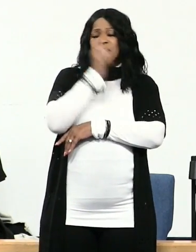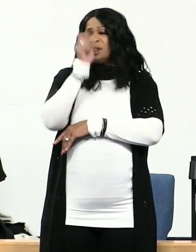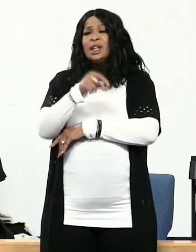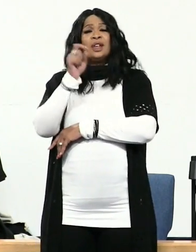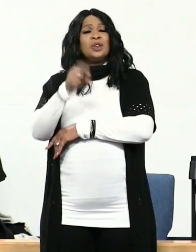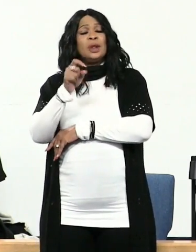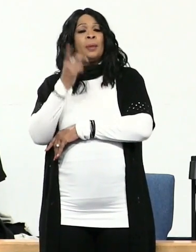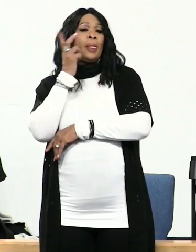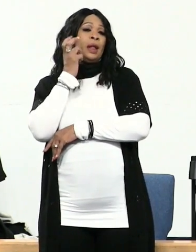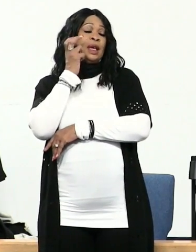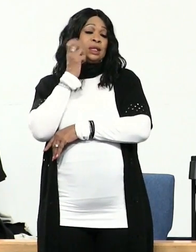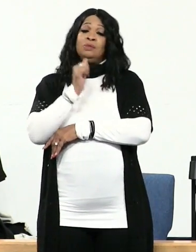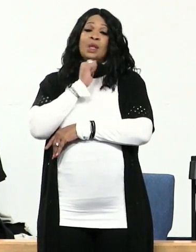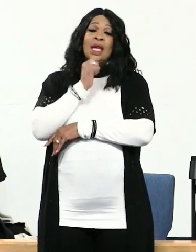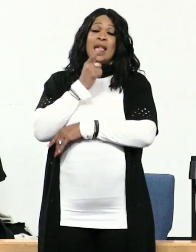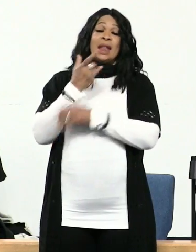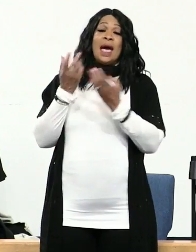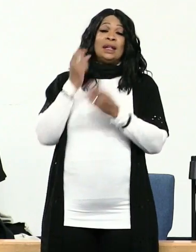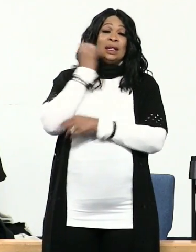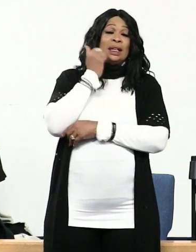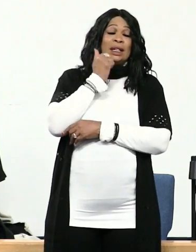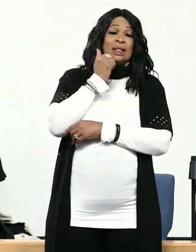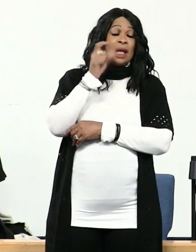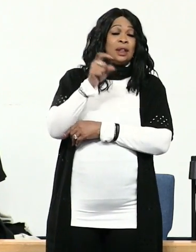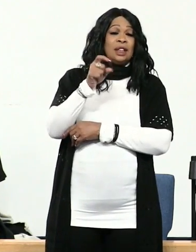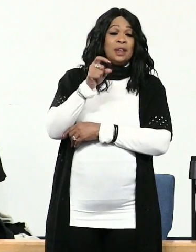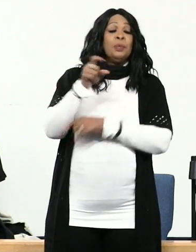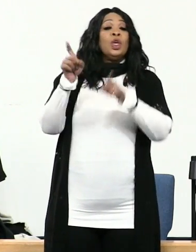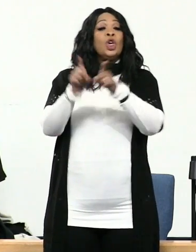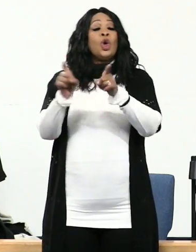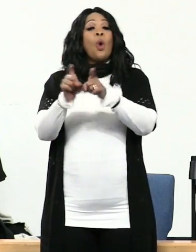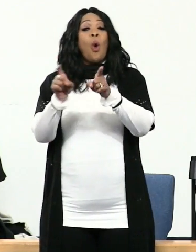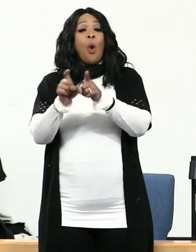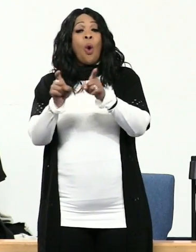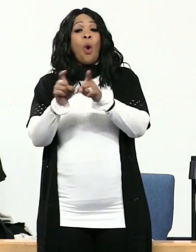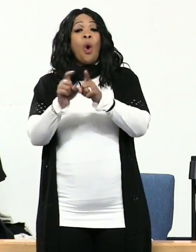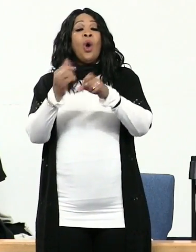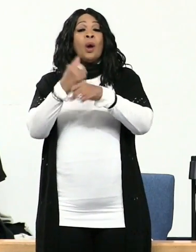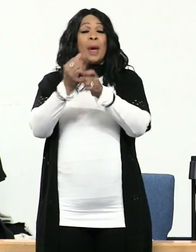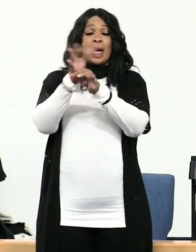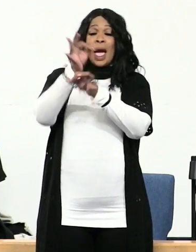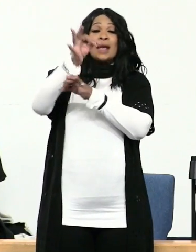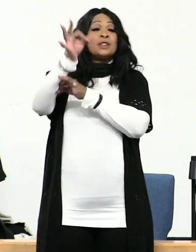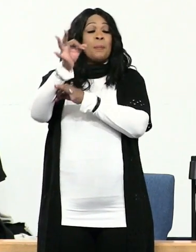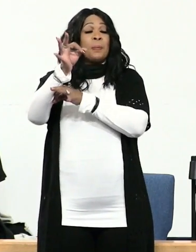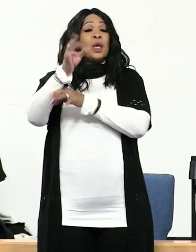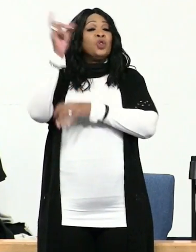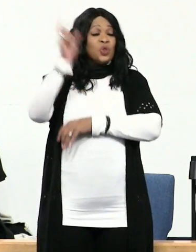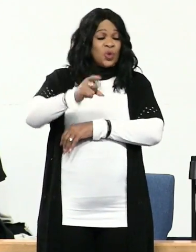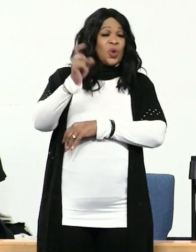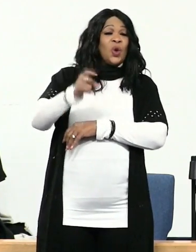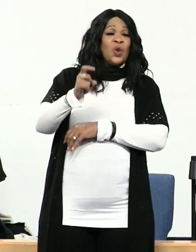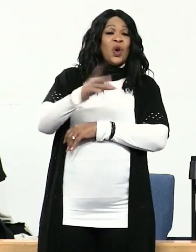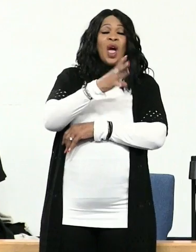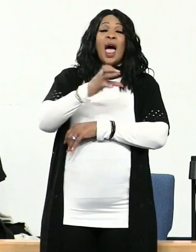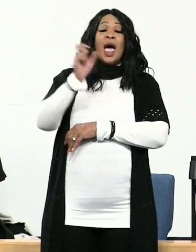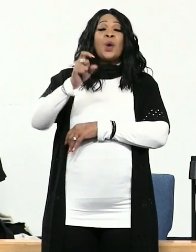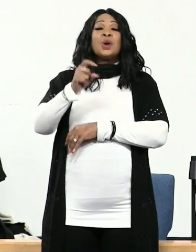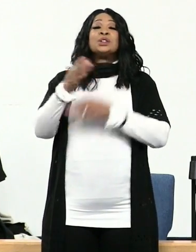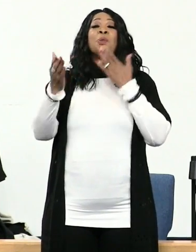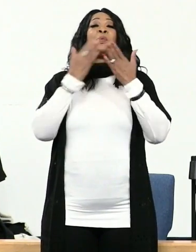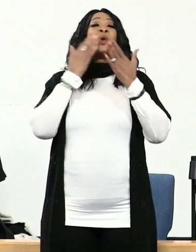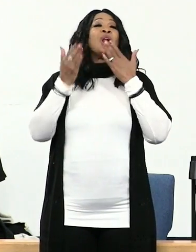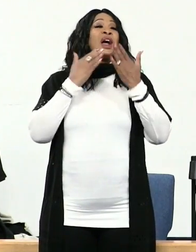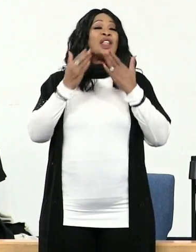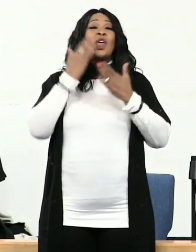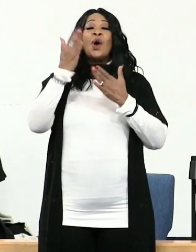needs. But listen, he just didn't stop at our daily needs. He also met our spiritual needs. And we should be thankful